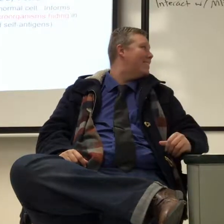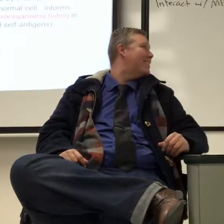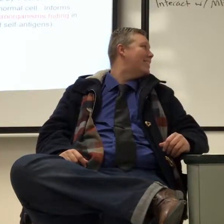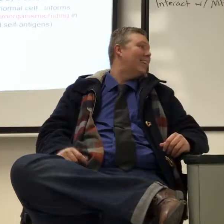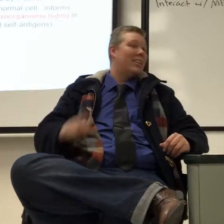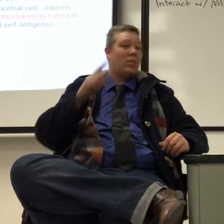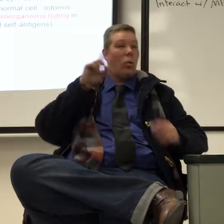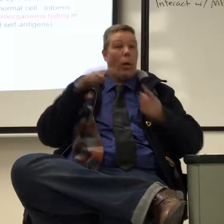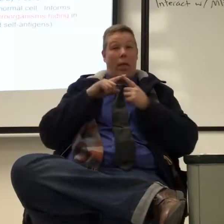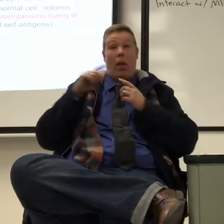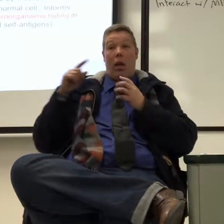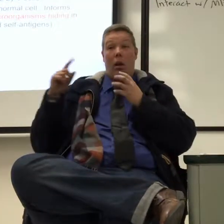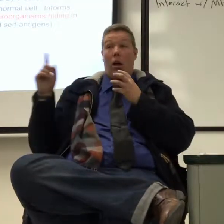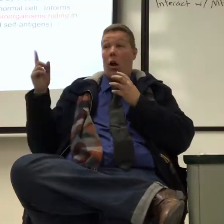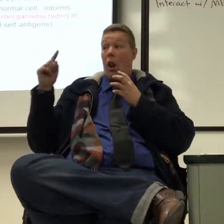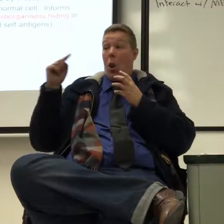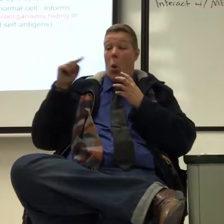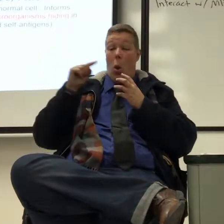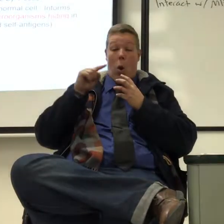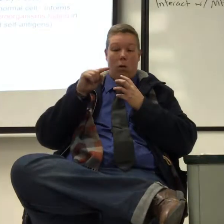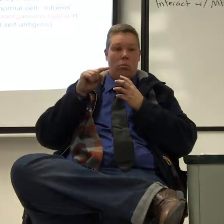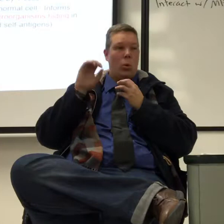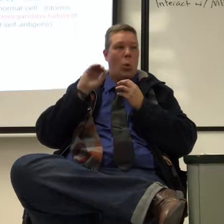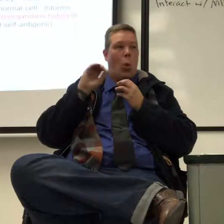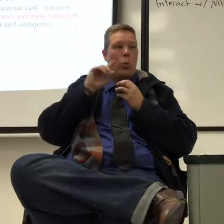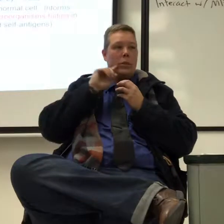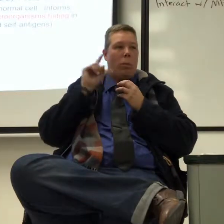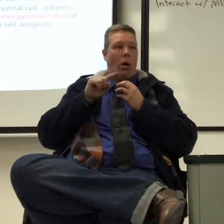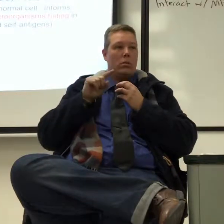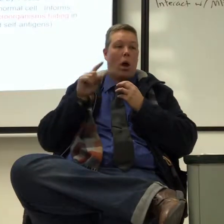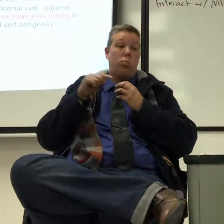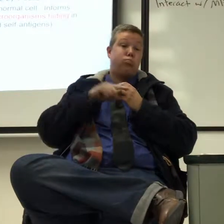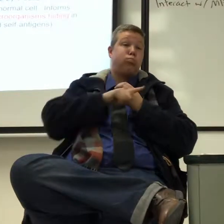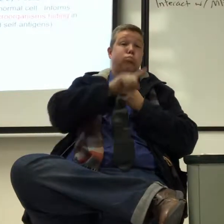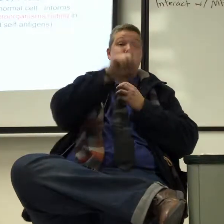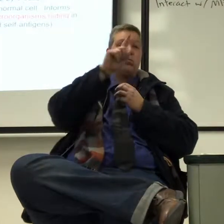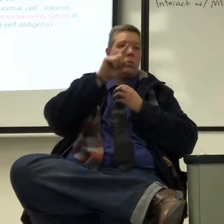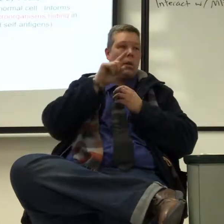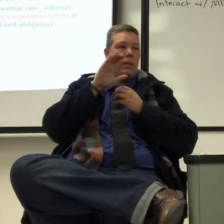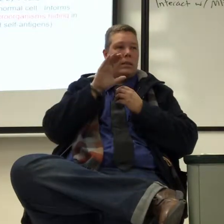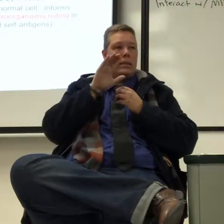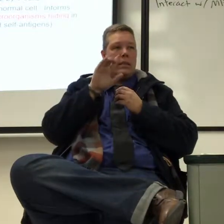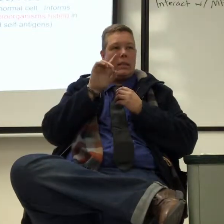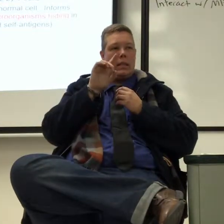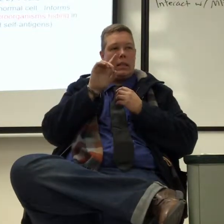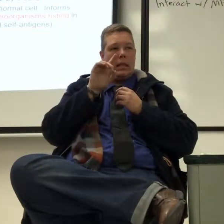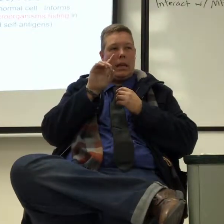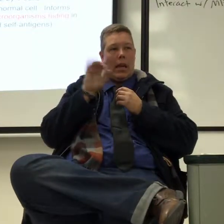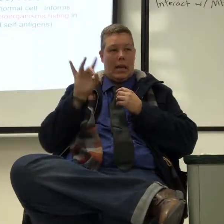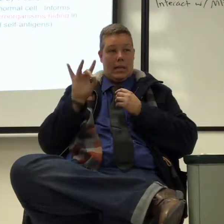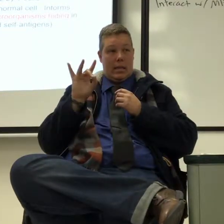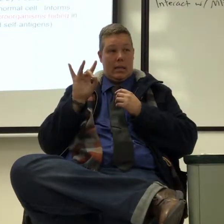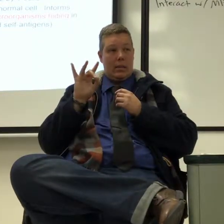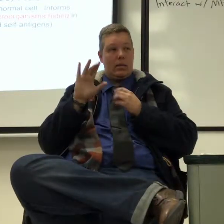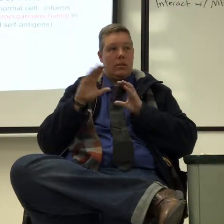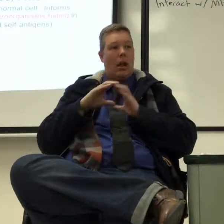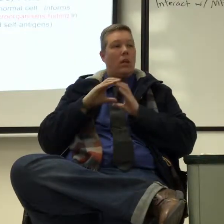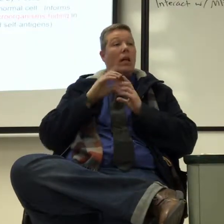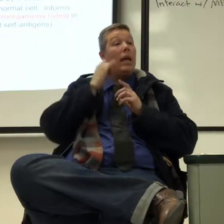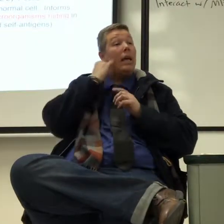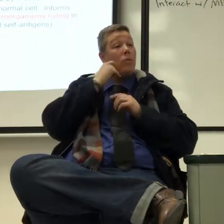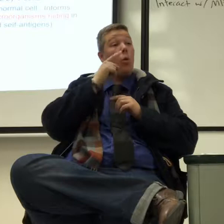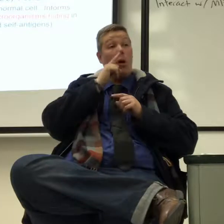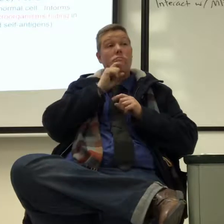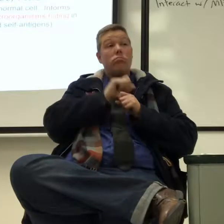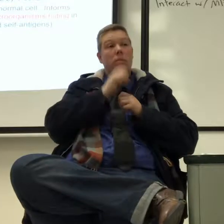they don't trigger a response. A response is not triggered in the CD8 cells. If you are sick and you have some virus-infected